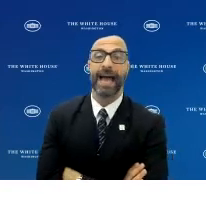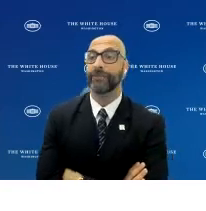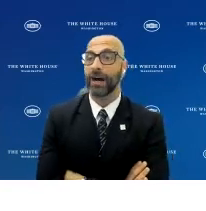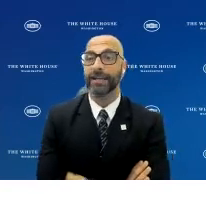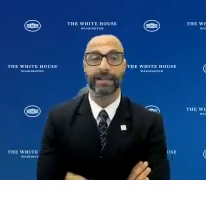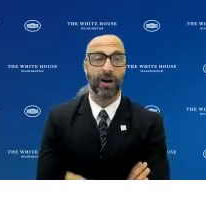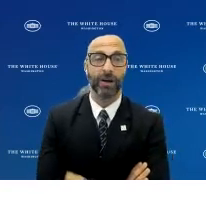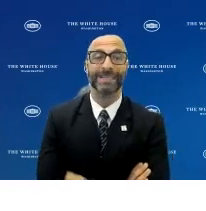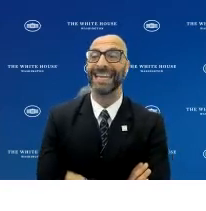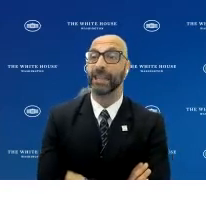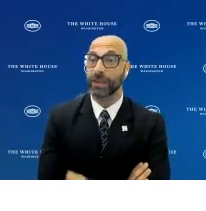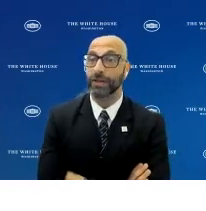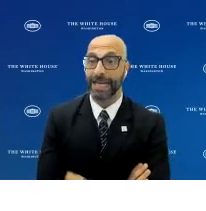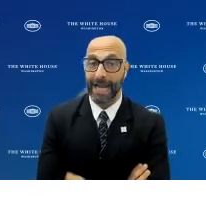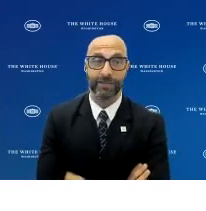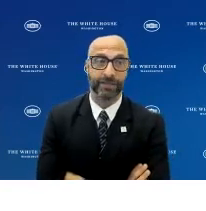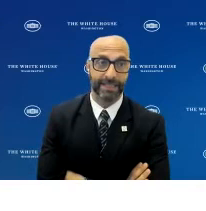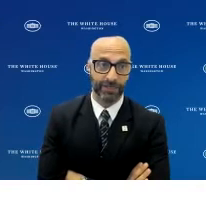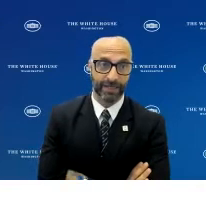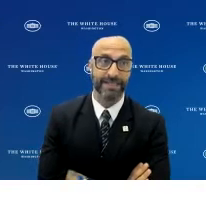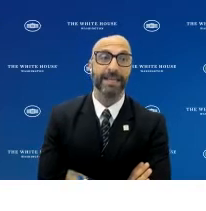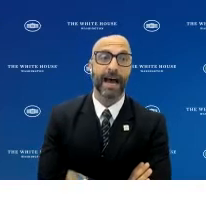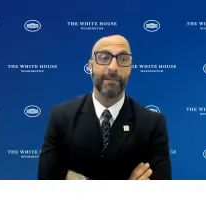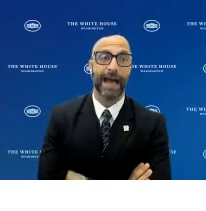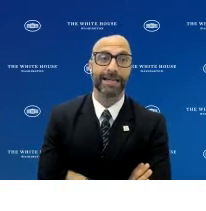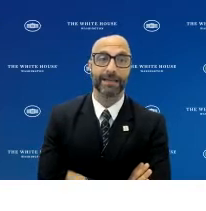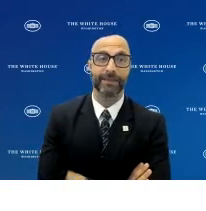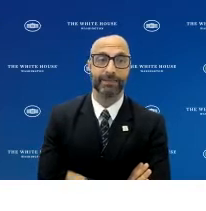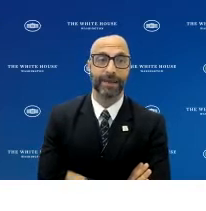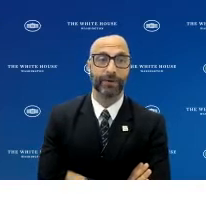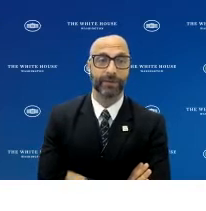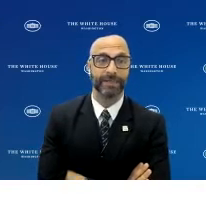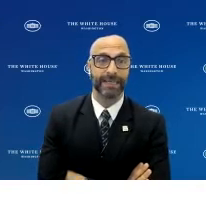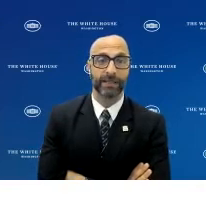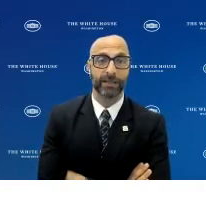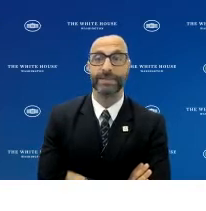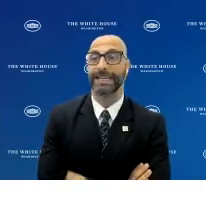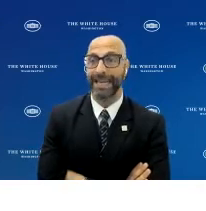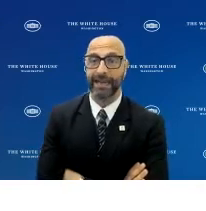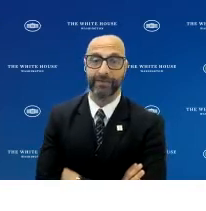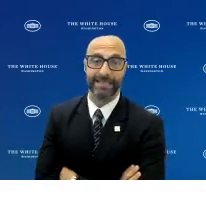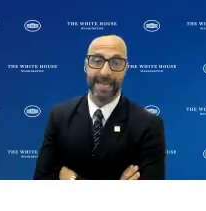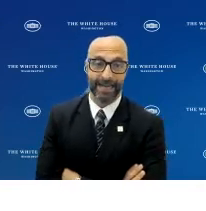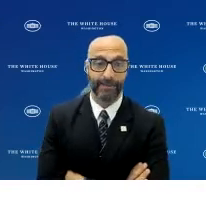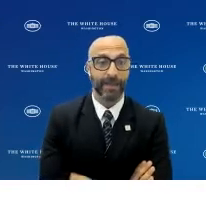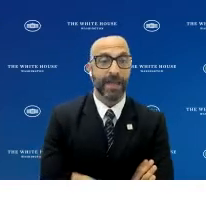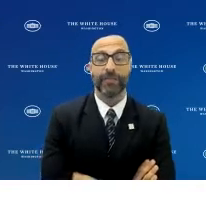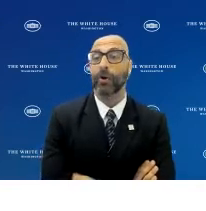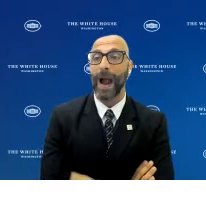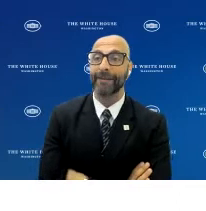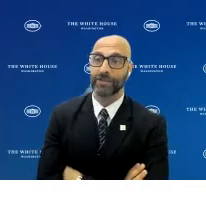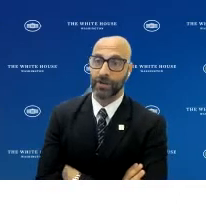540,150 doses have gone into arms in 39 jurisdictions as of the September 13th closing date of these